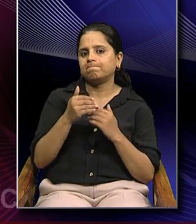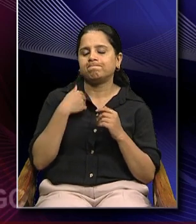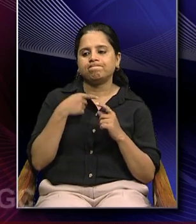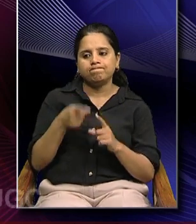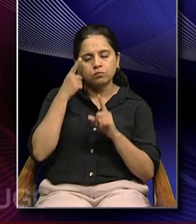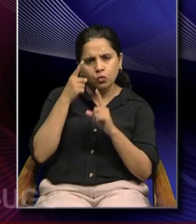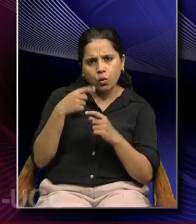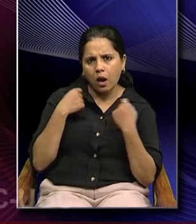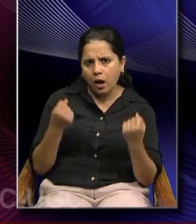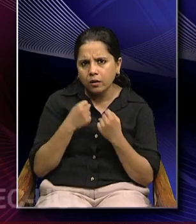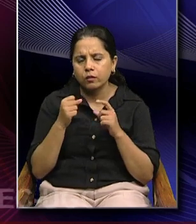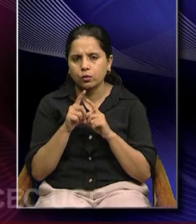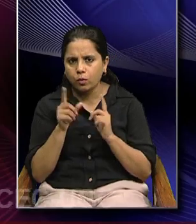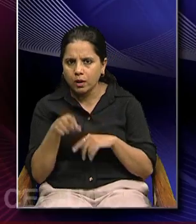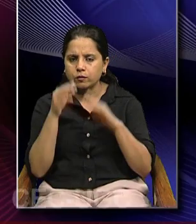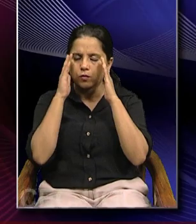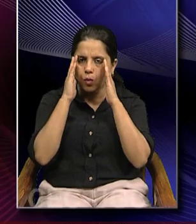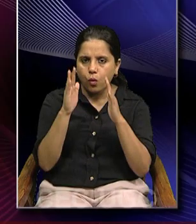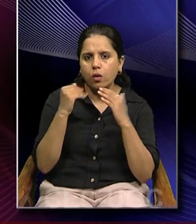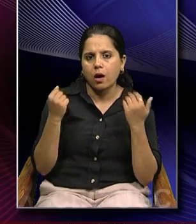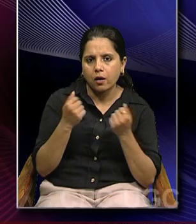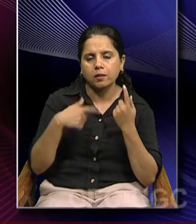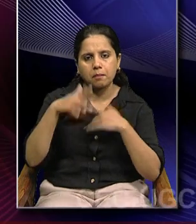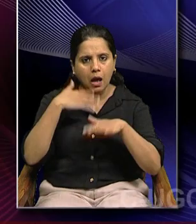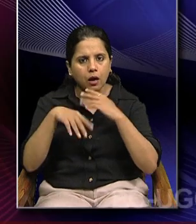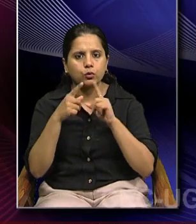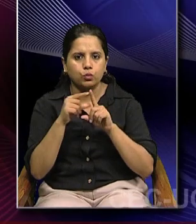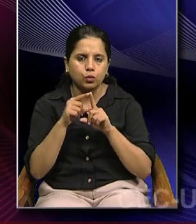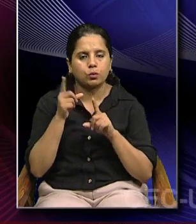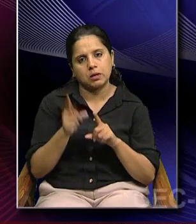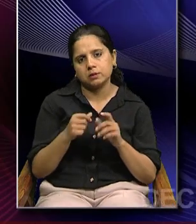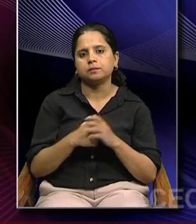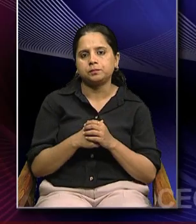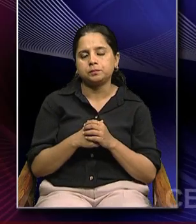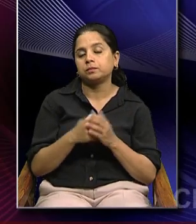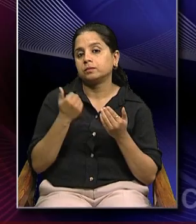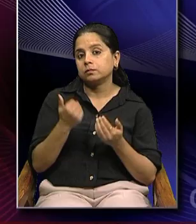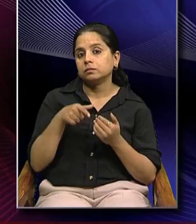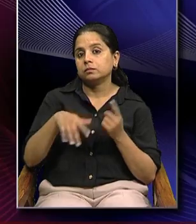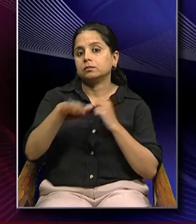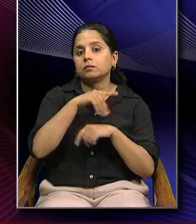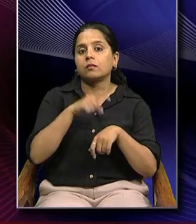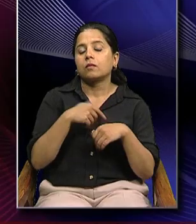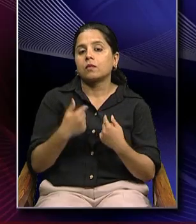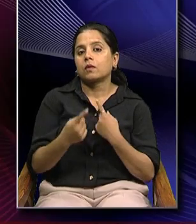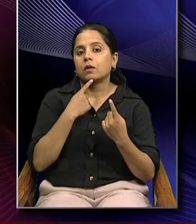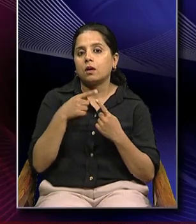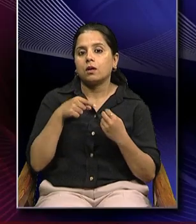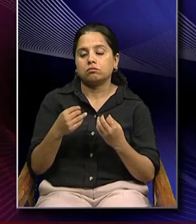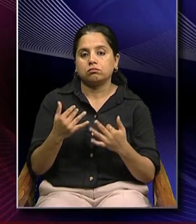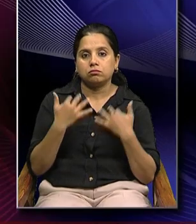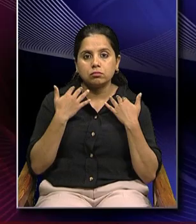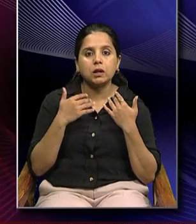our activities, we have to actually focus our activities or plan our activities. Now, in this era, we talk about the influential